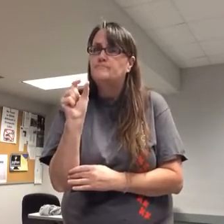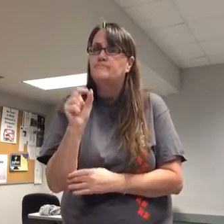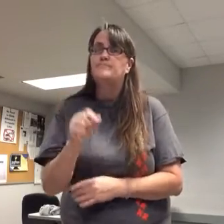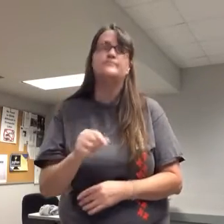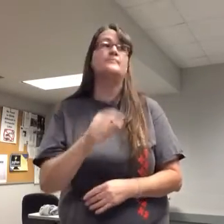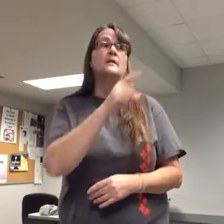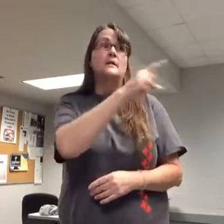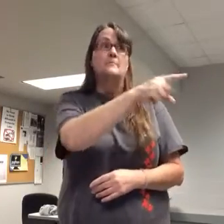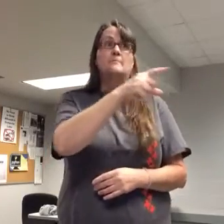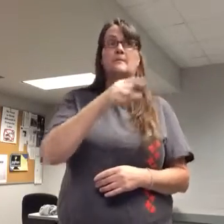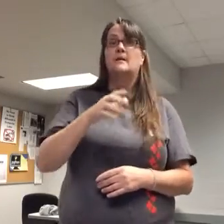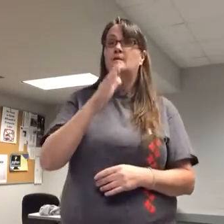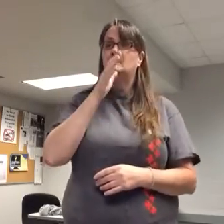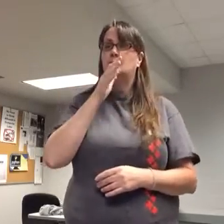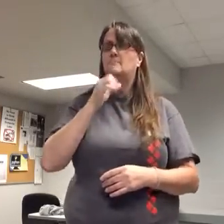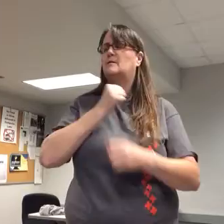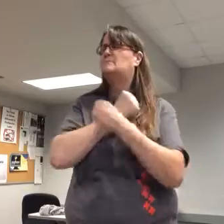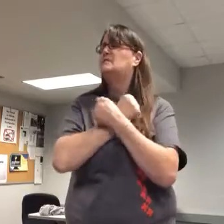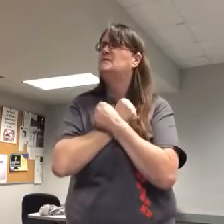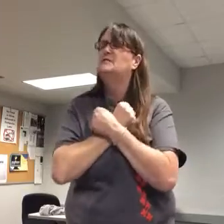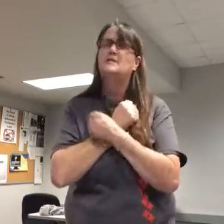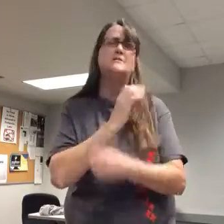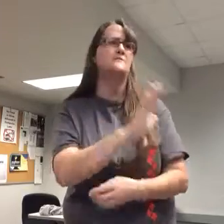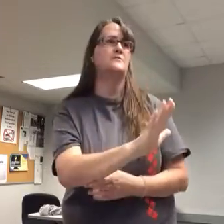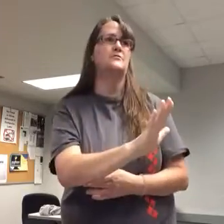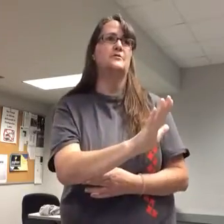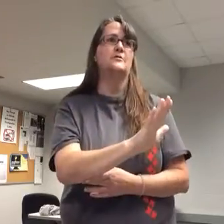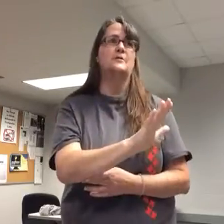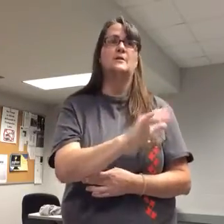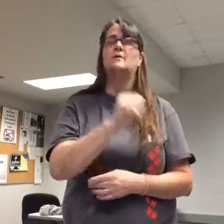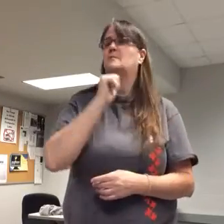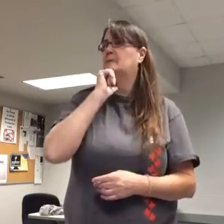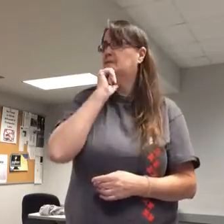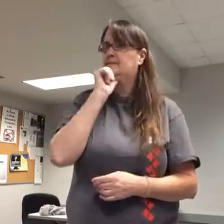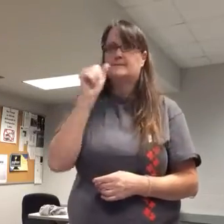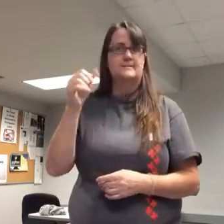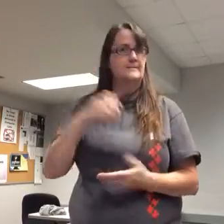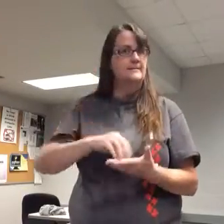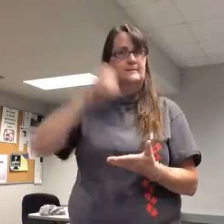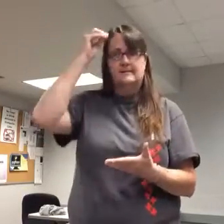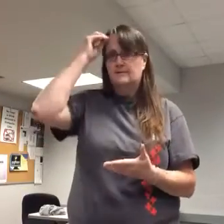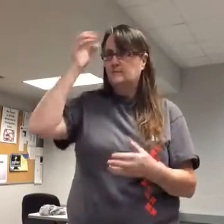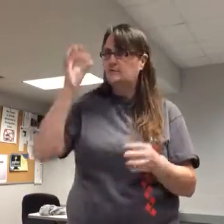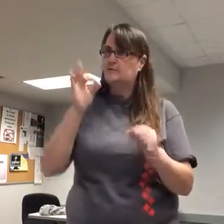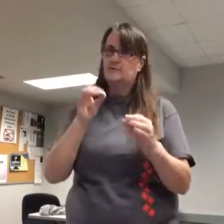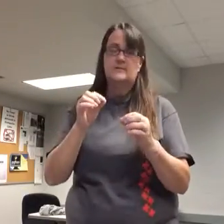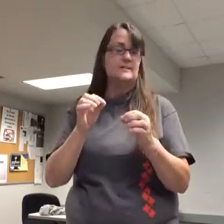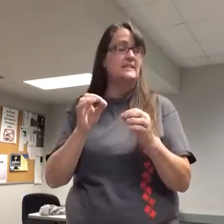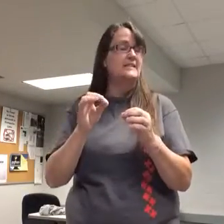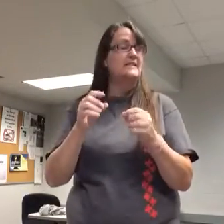Madison's mom loves her but hasn't learned very much sign language yet